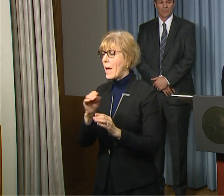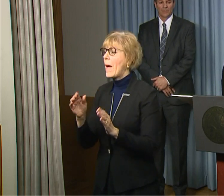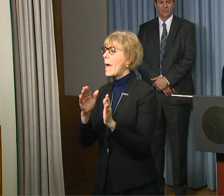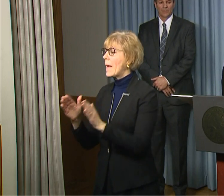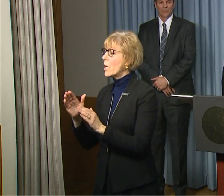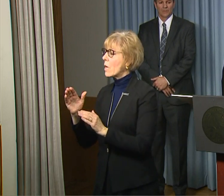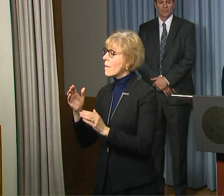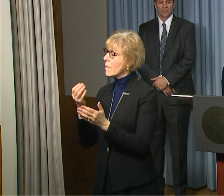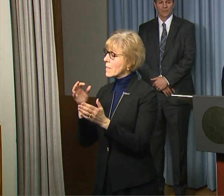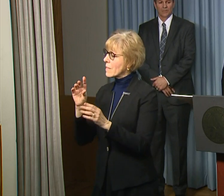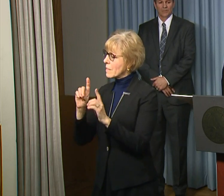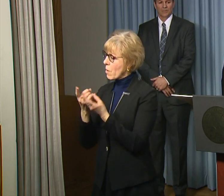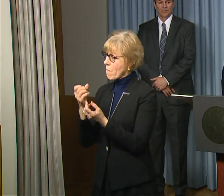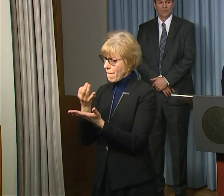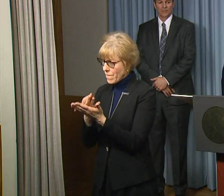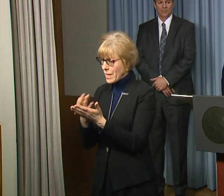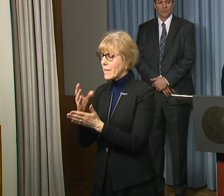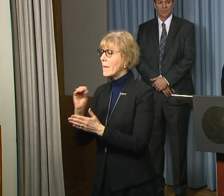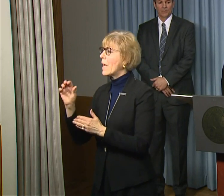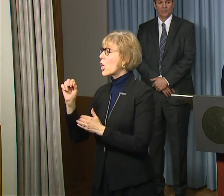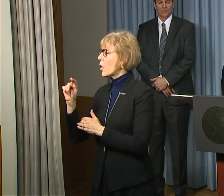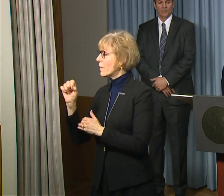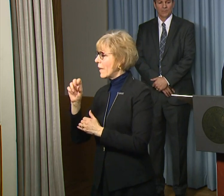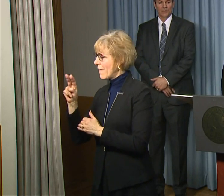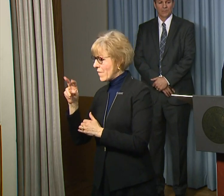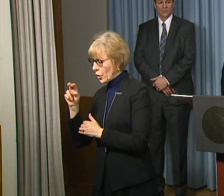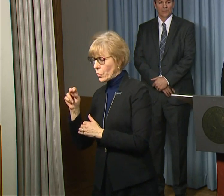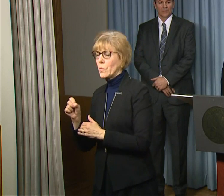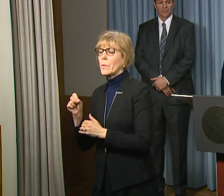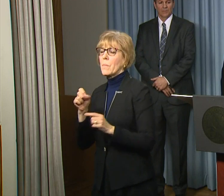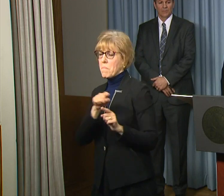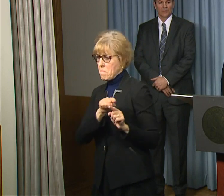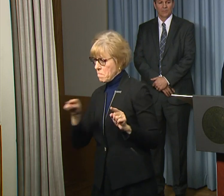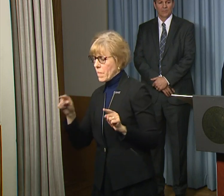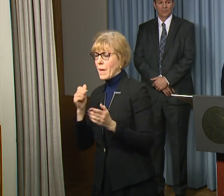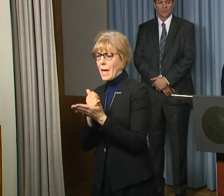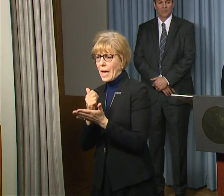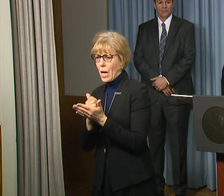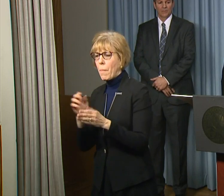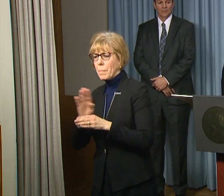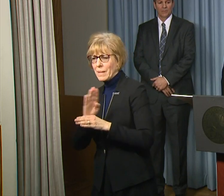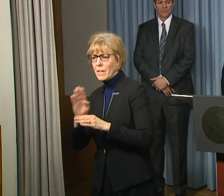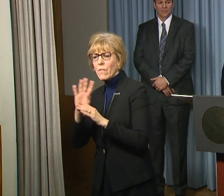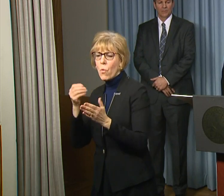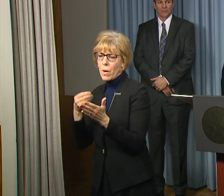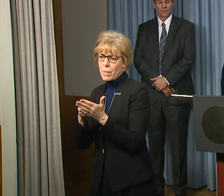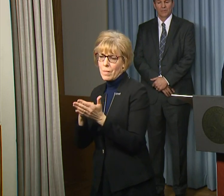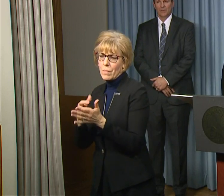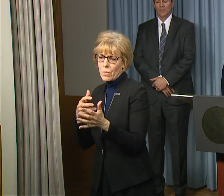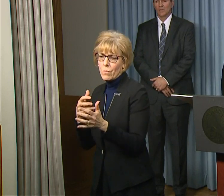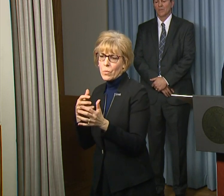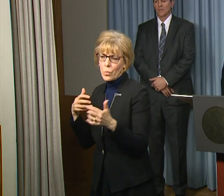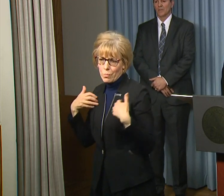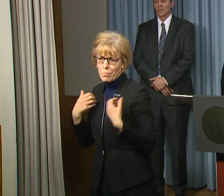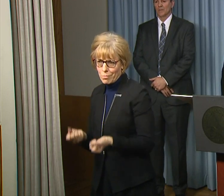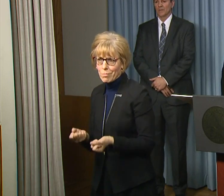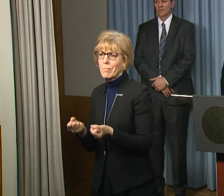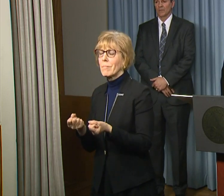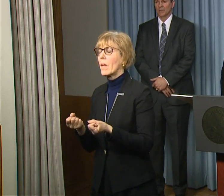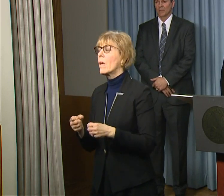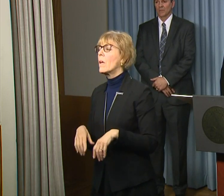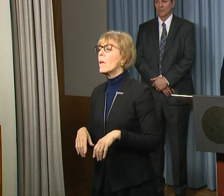and Venues, are working on supportive measures to help businesses with recovery as the economic impact becomes real.